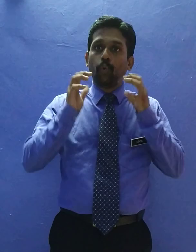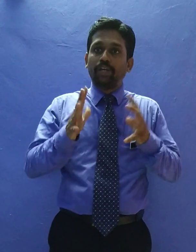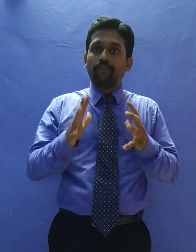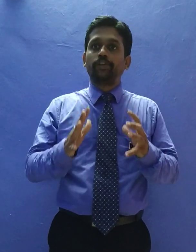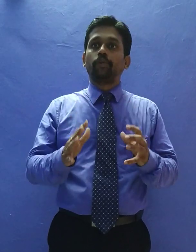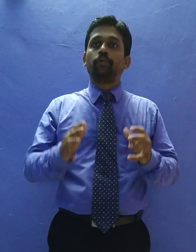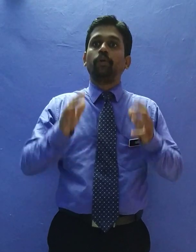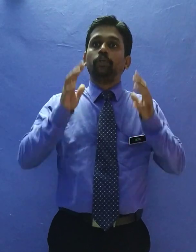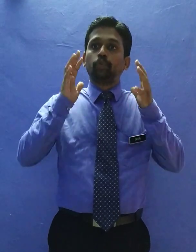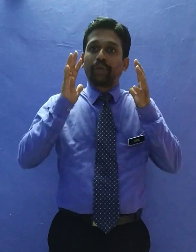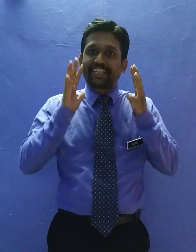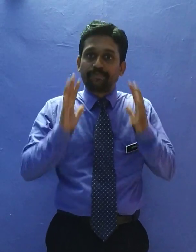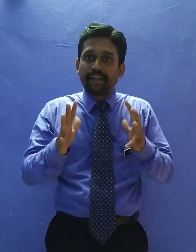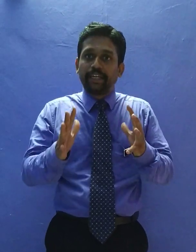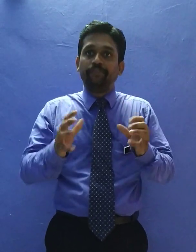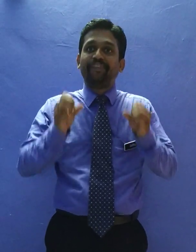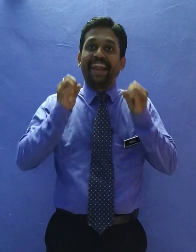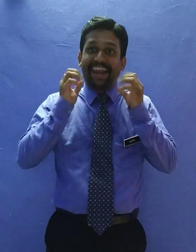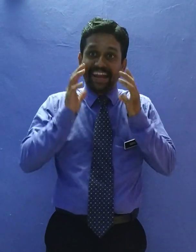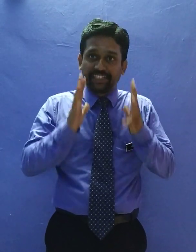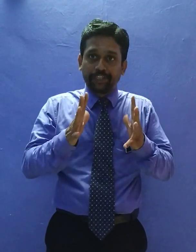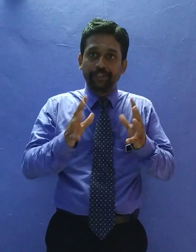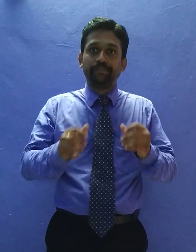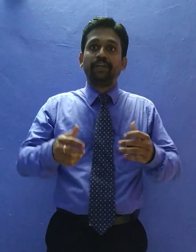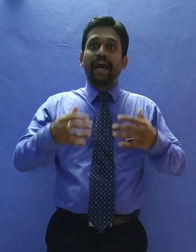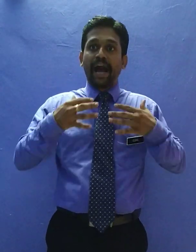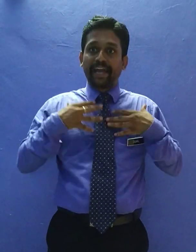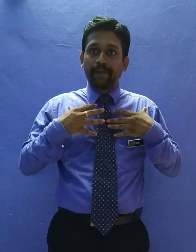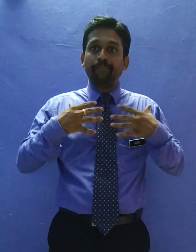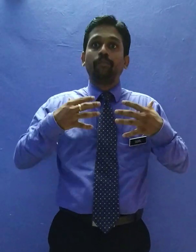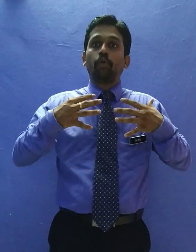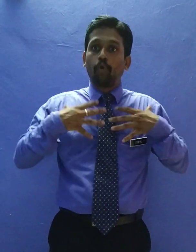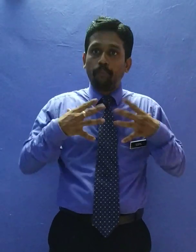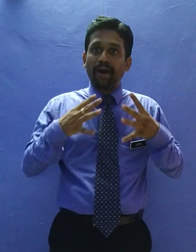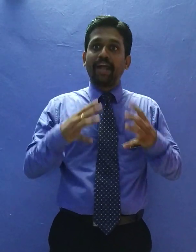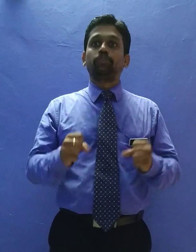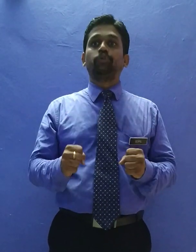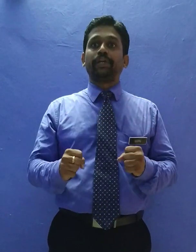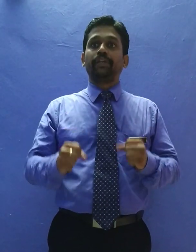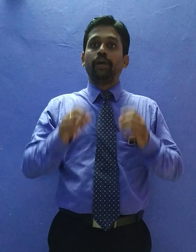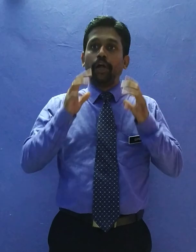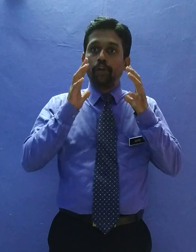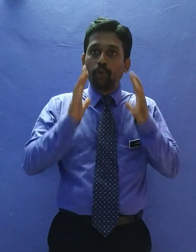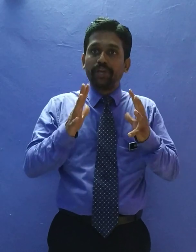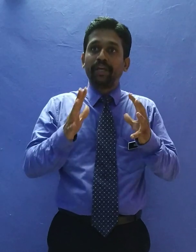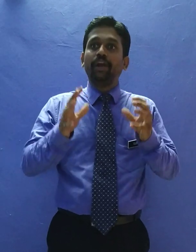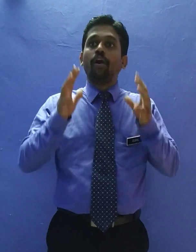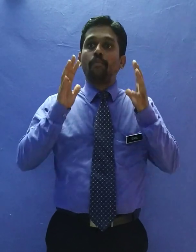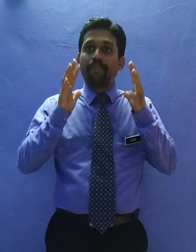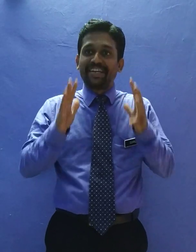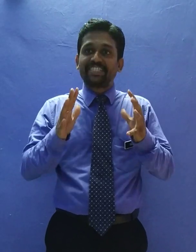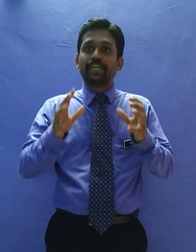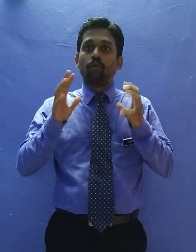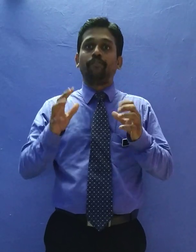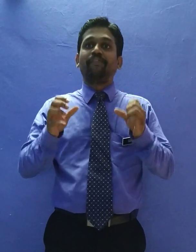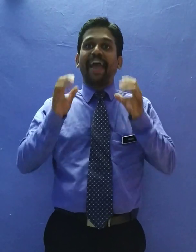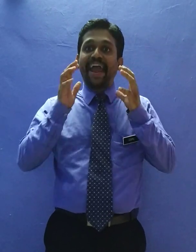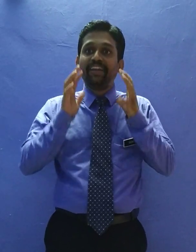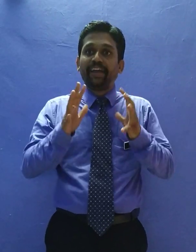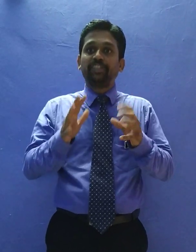Good afternoon to respective lecturer. I am Gopal Arjunan, doing Master of